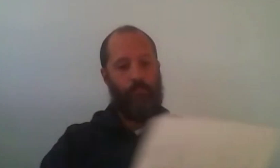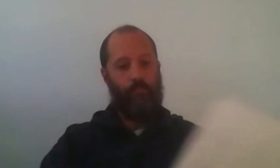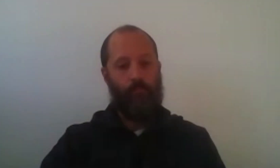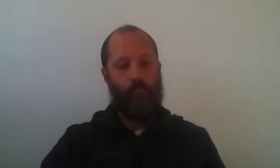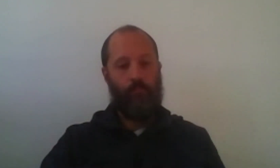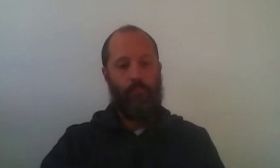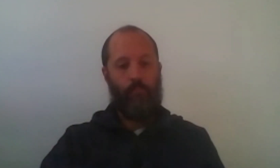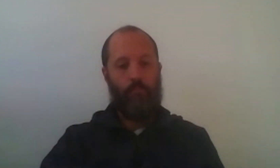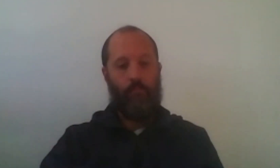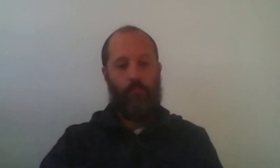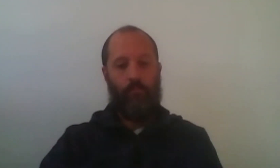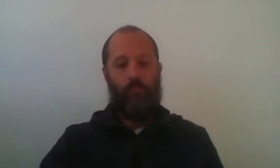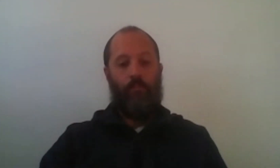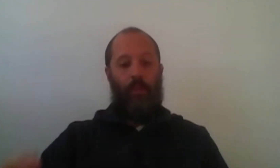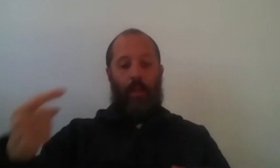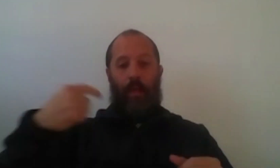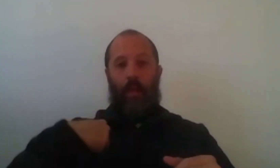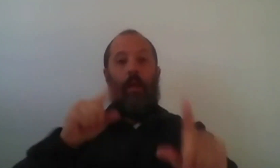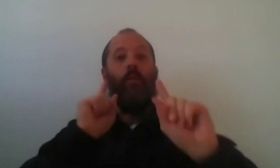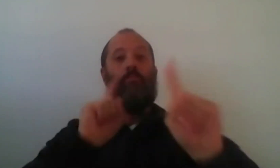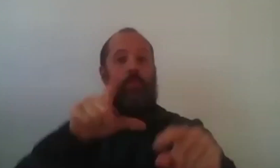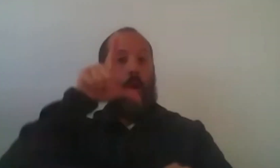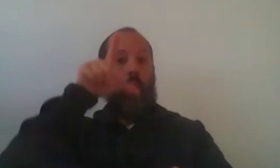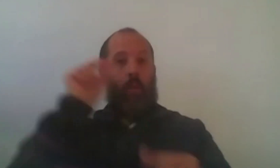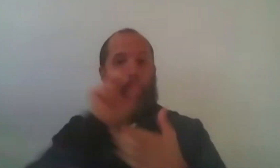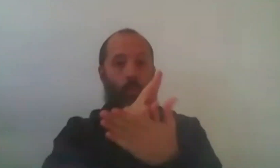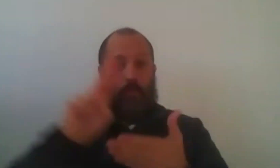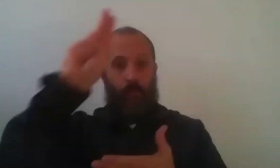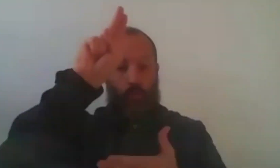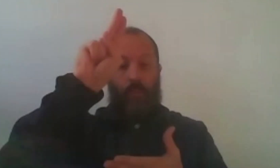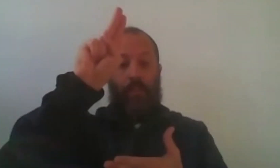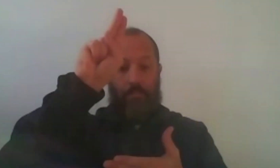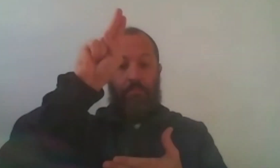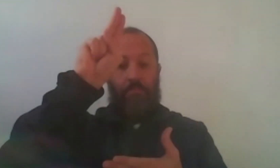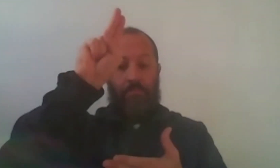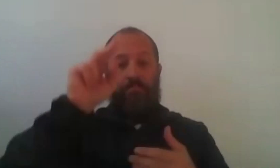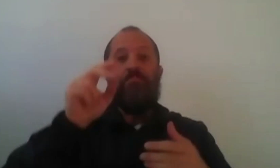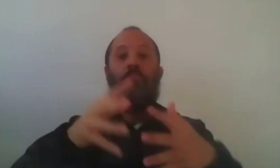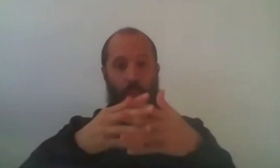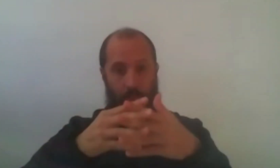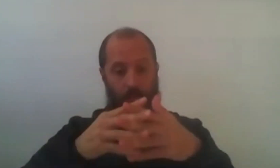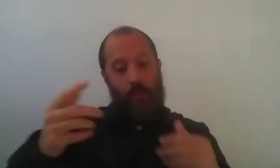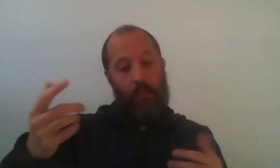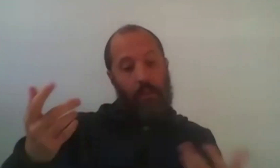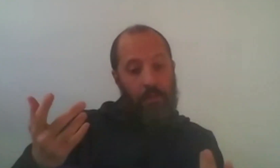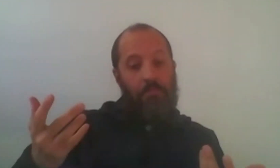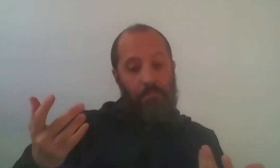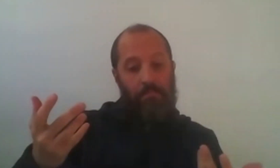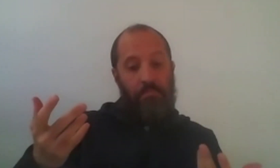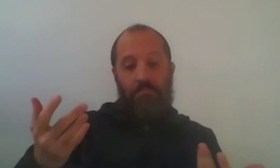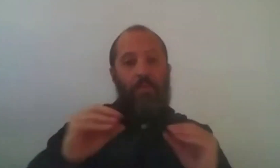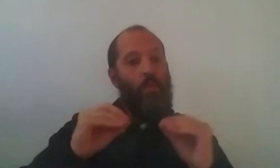So I attended Gallaudet University in the U.S., and there were no